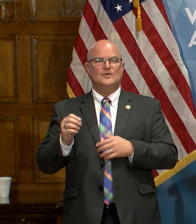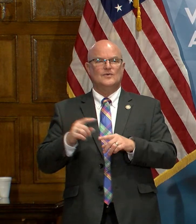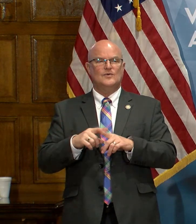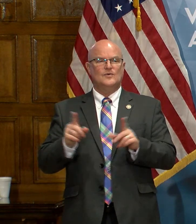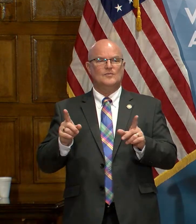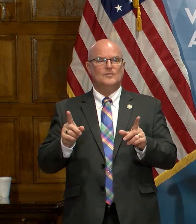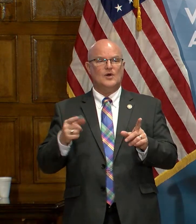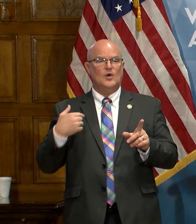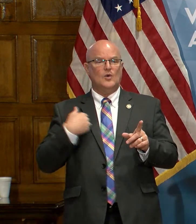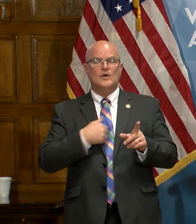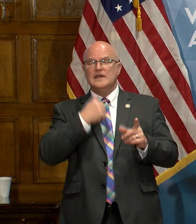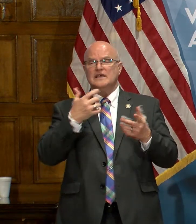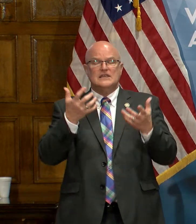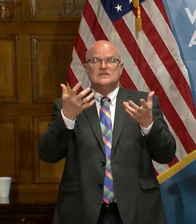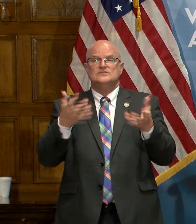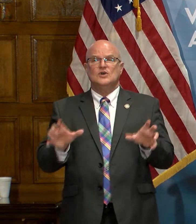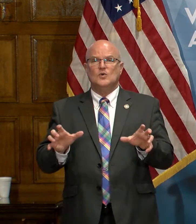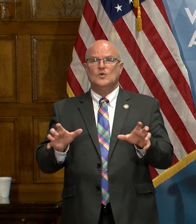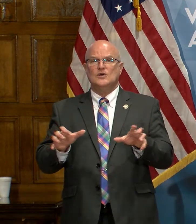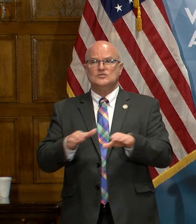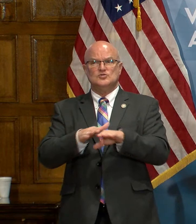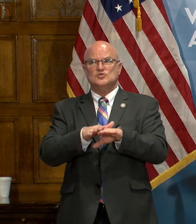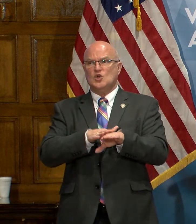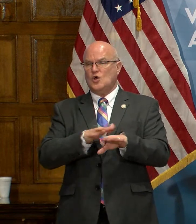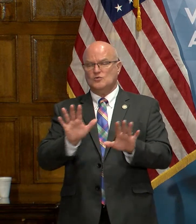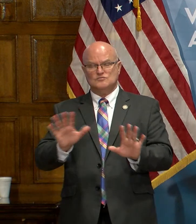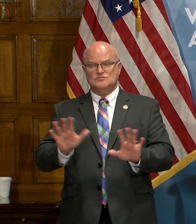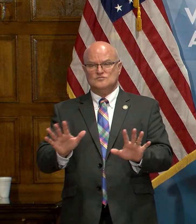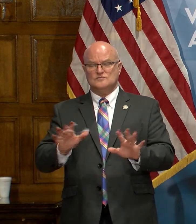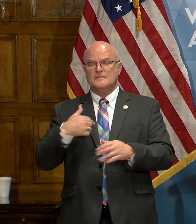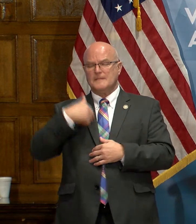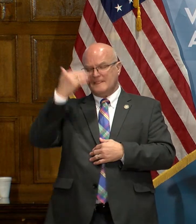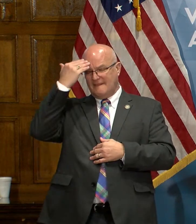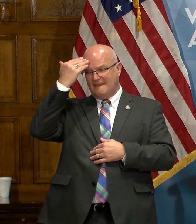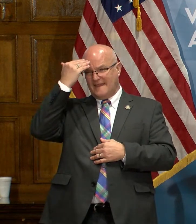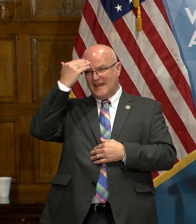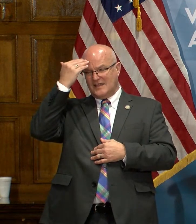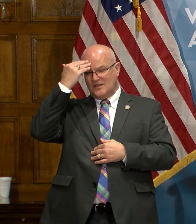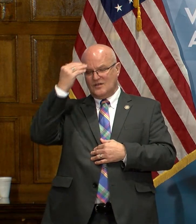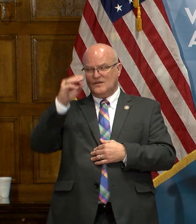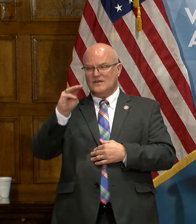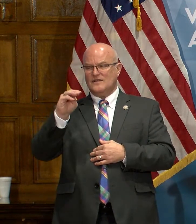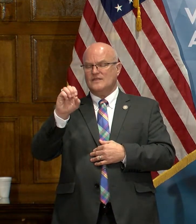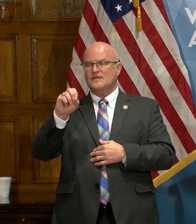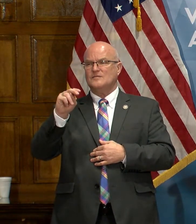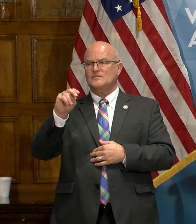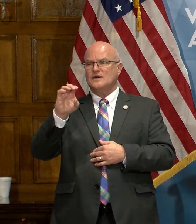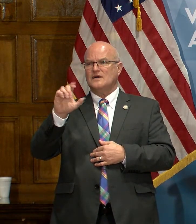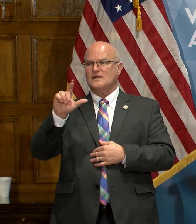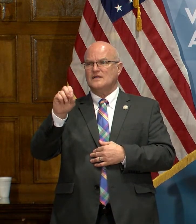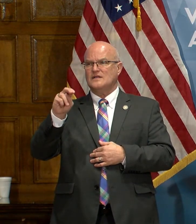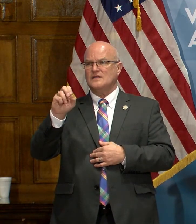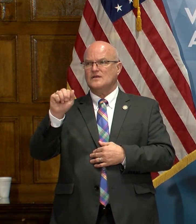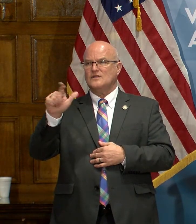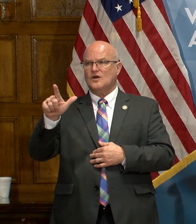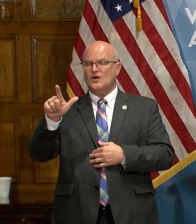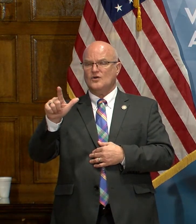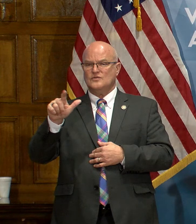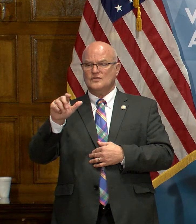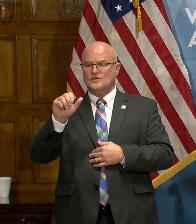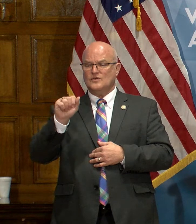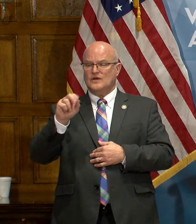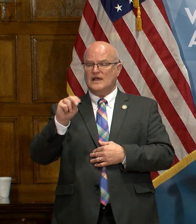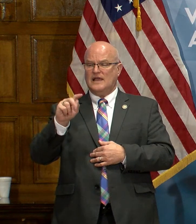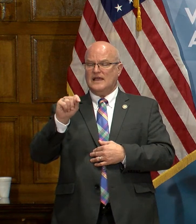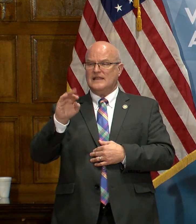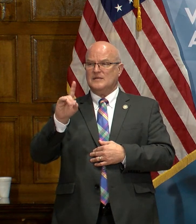But we don't want to slow it down. I know that for a while there were the monoclonal antibodies that were not being delivered